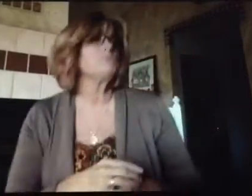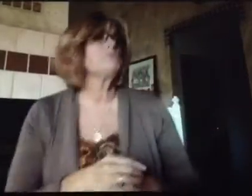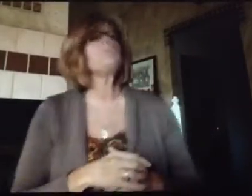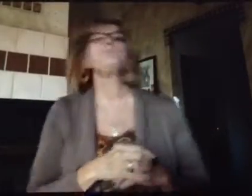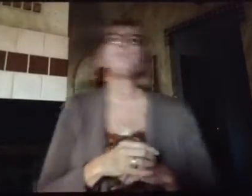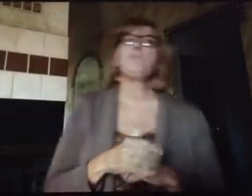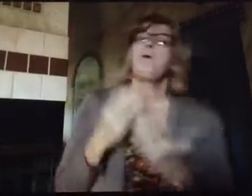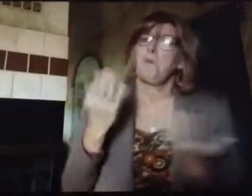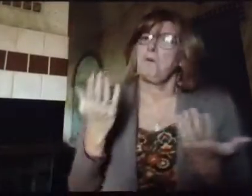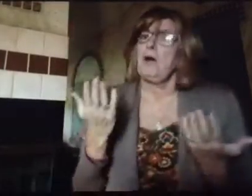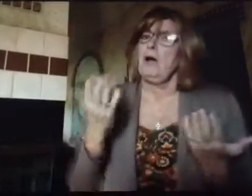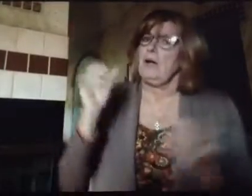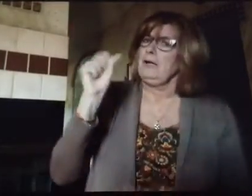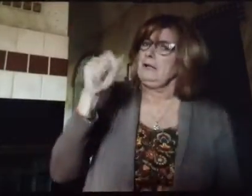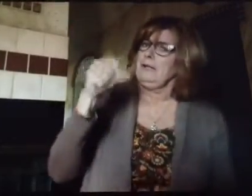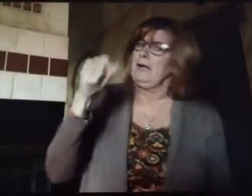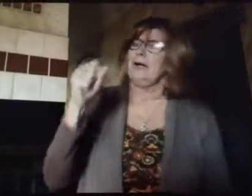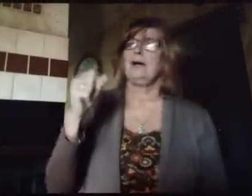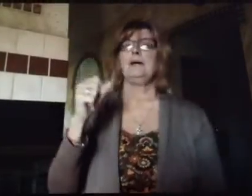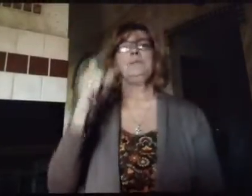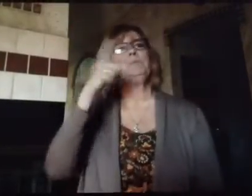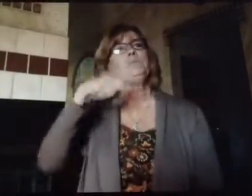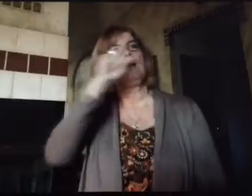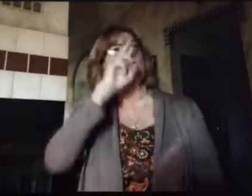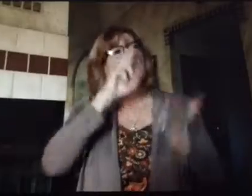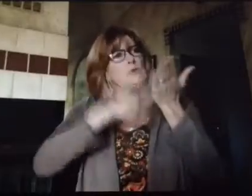True talent is within you, correct?